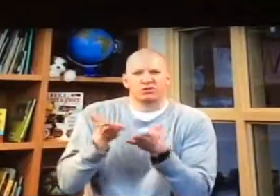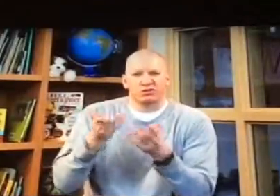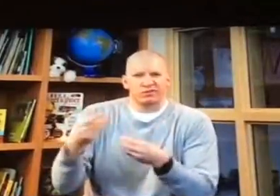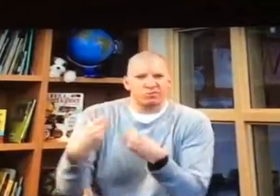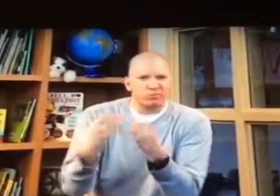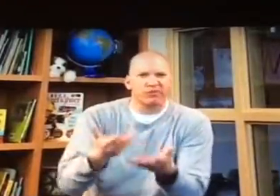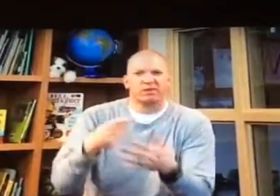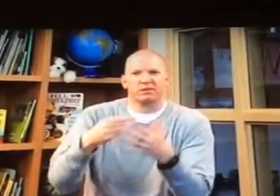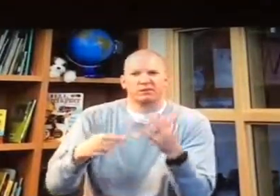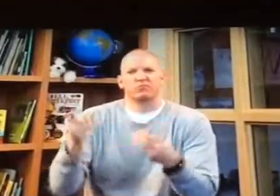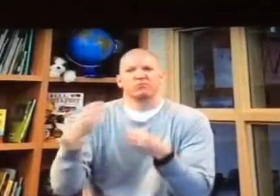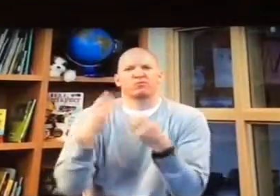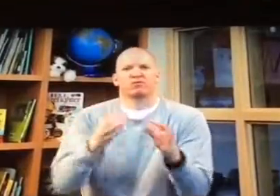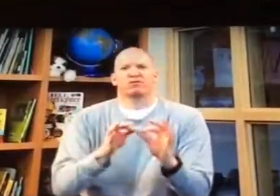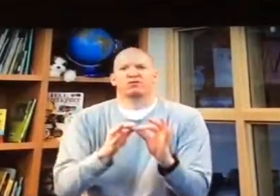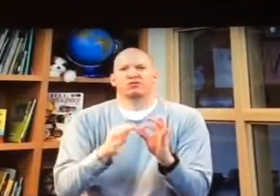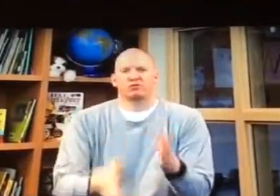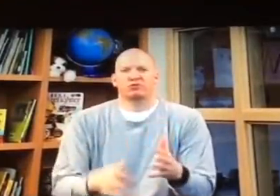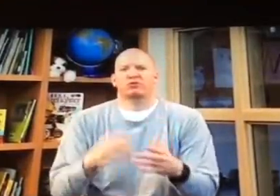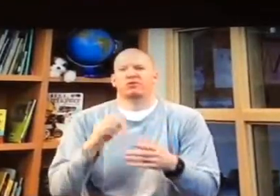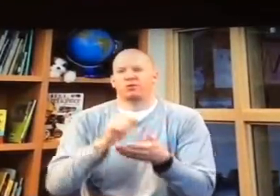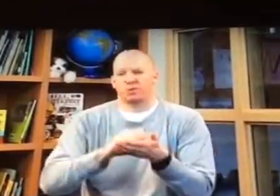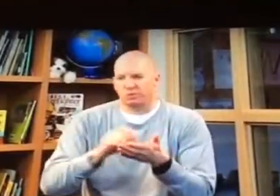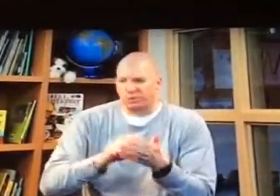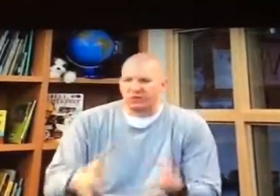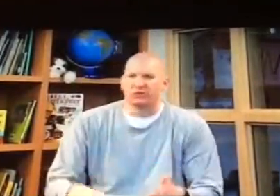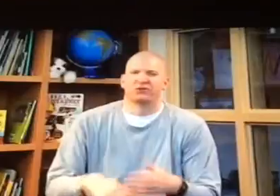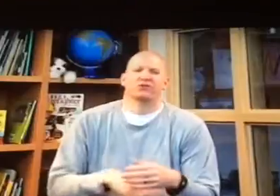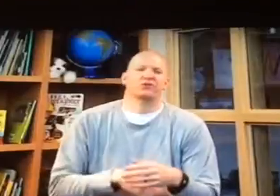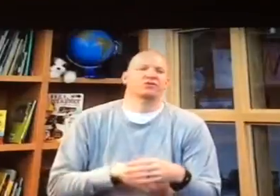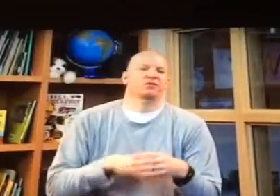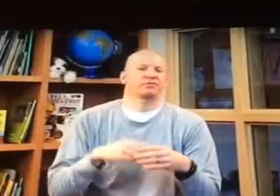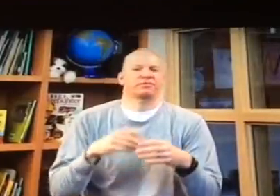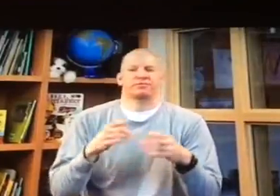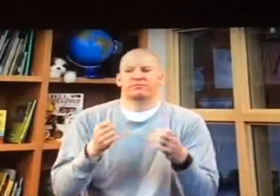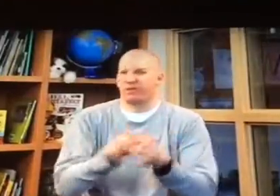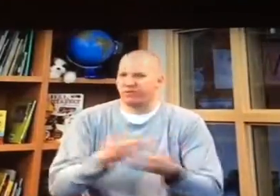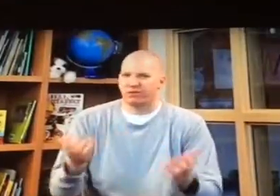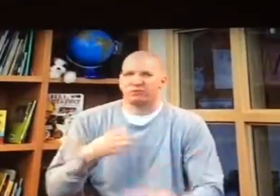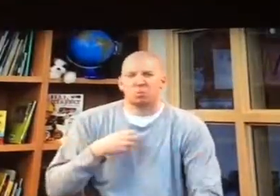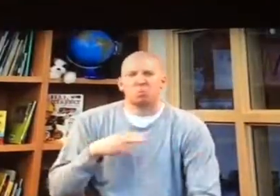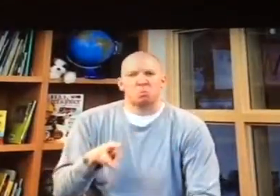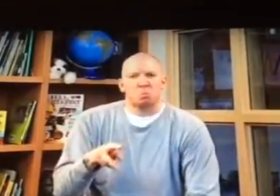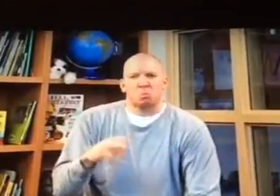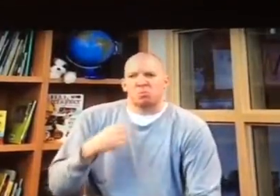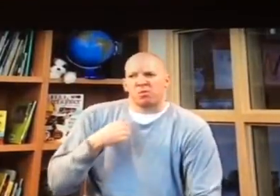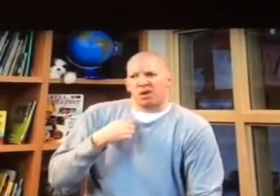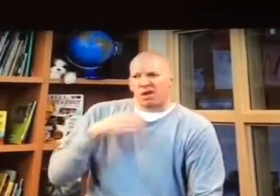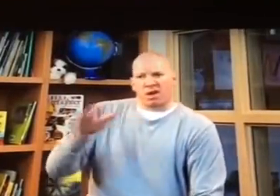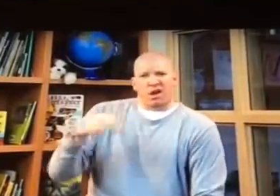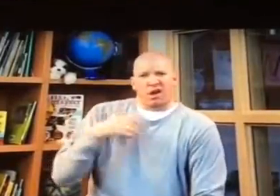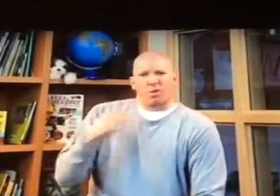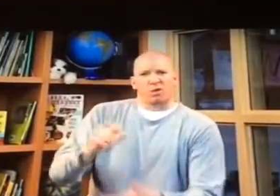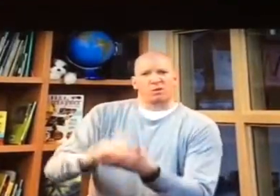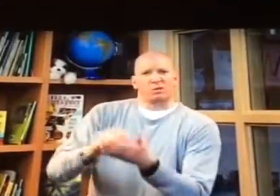them and asked what services they could provide. They said, they could do an interpreter, a note taker. So they explained everything to me. And I